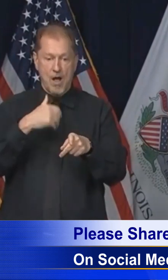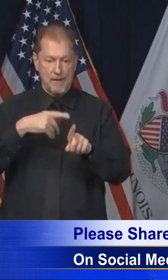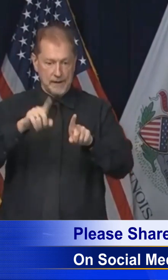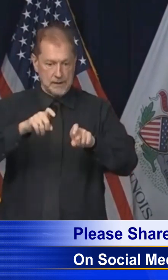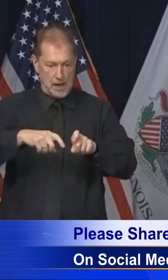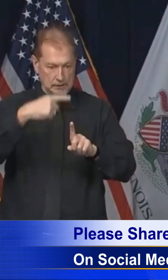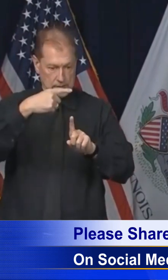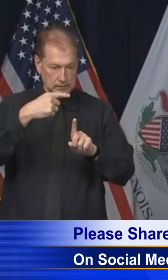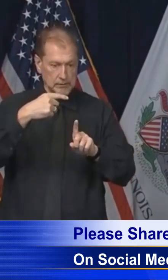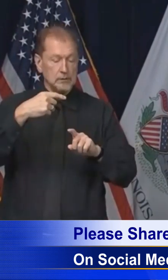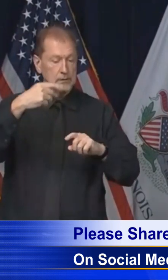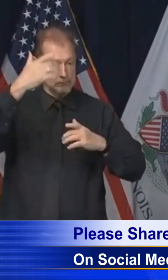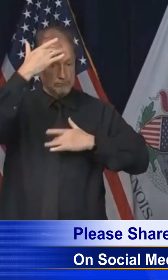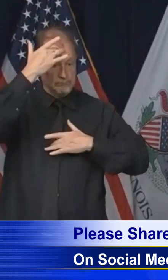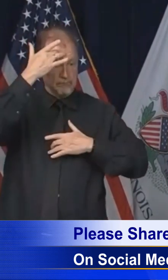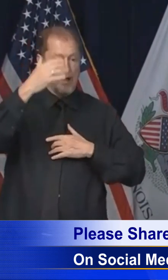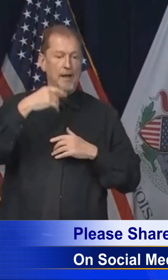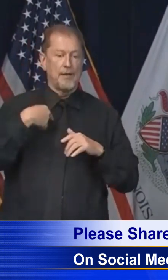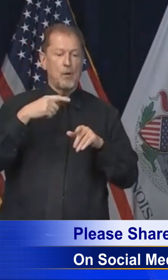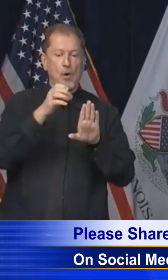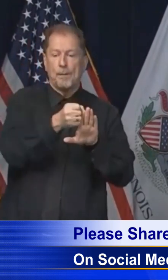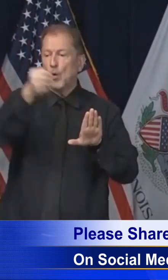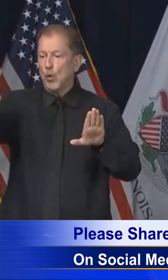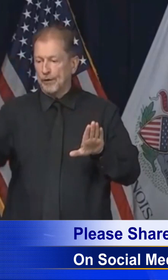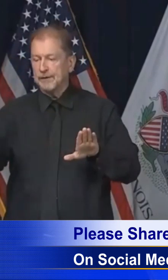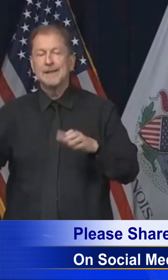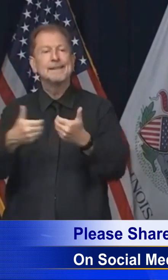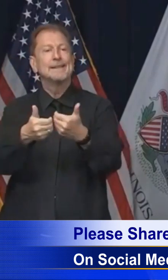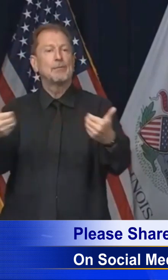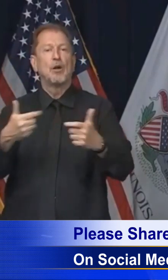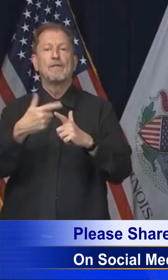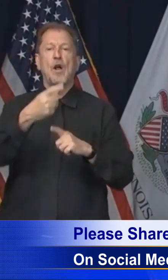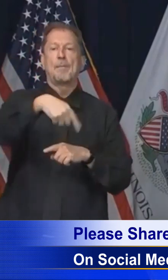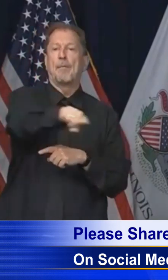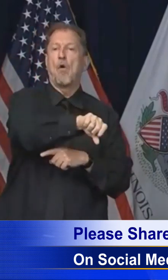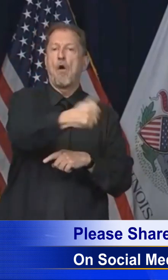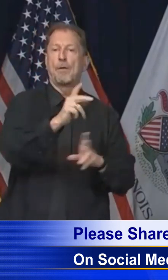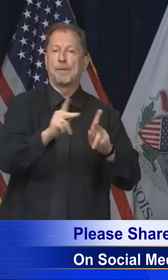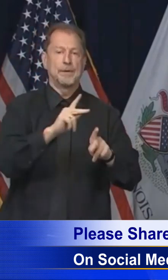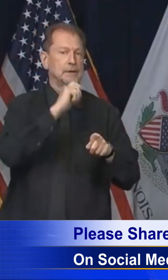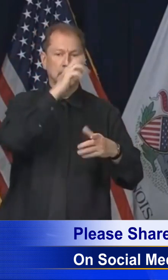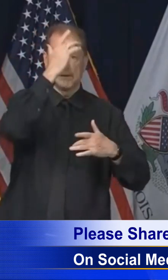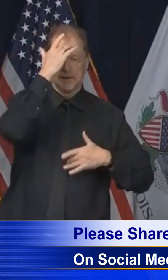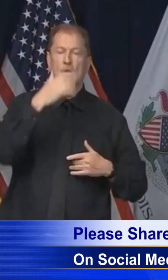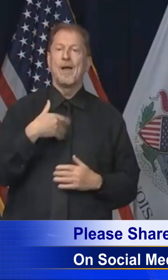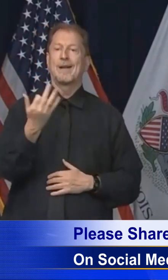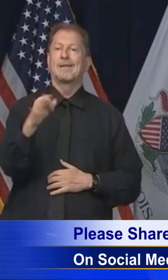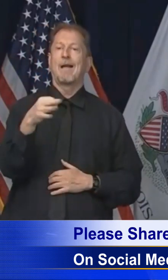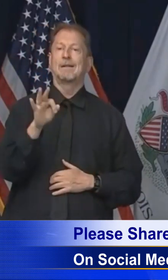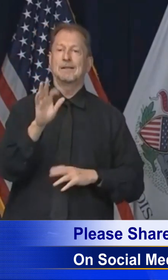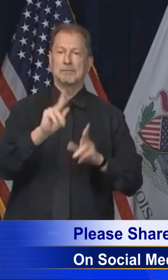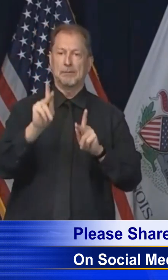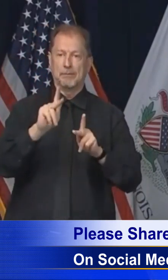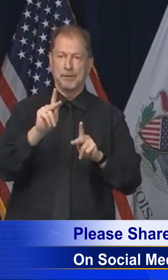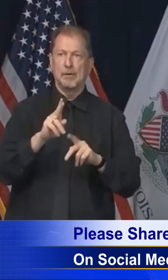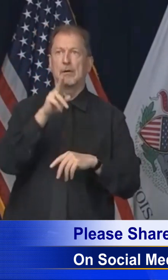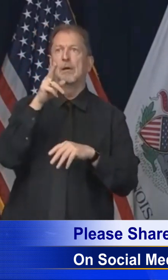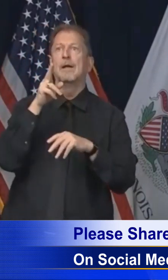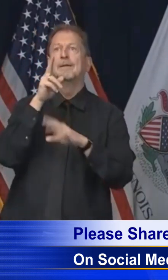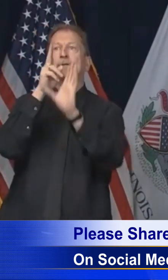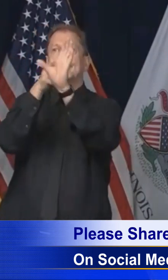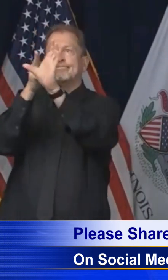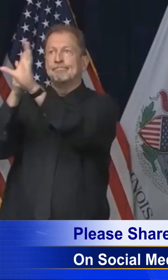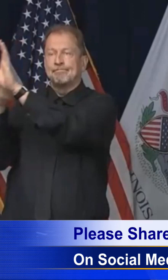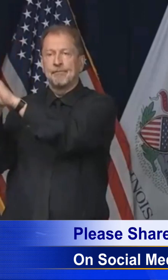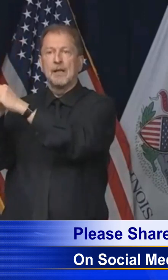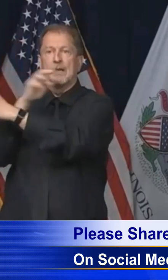were moved into a separate part of the facility so they could be separated. We had 19 people that were hospitalized yesterday. I'm